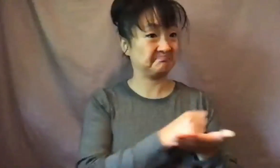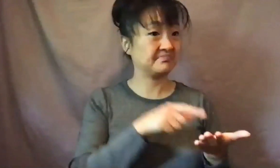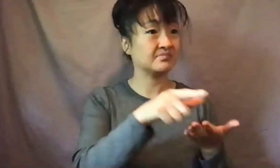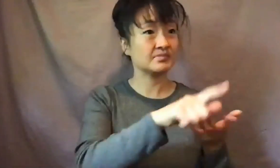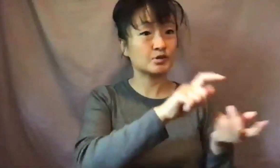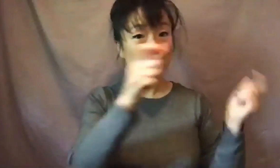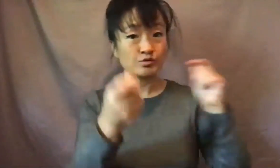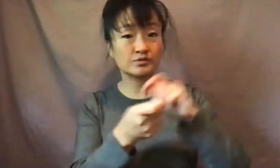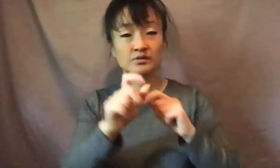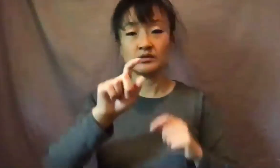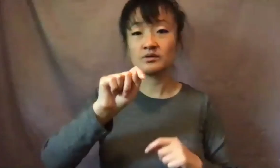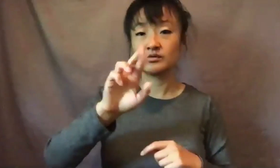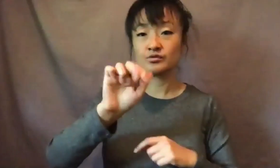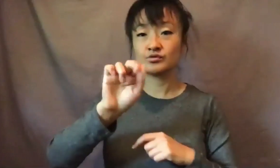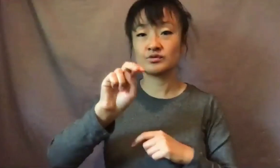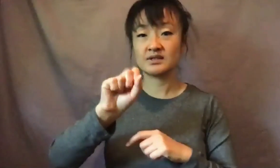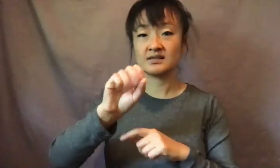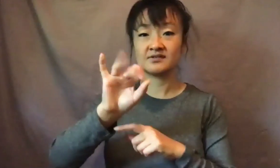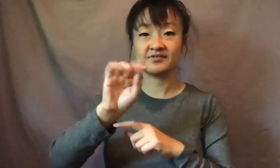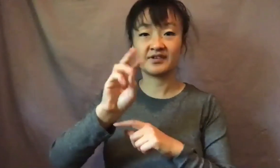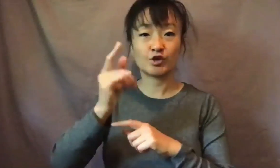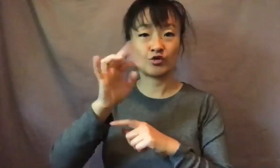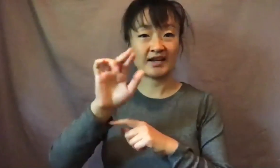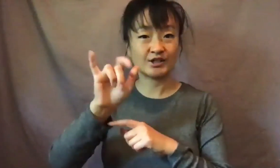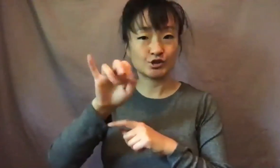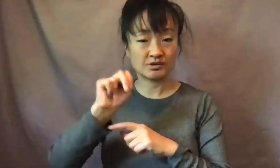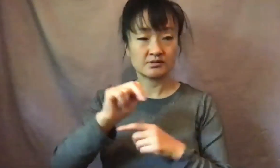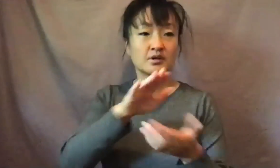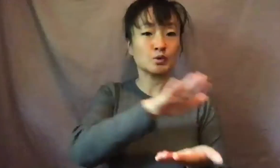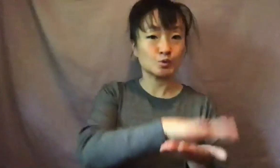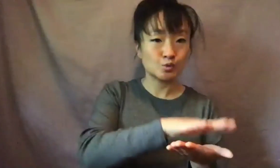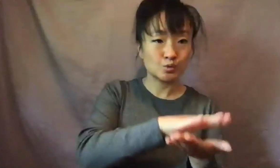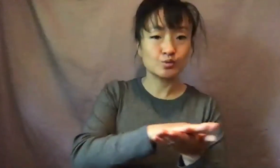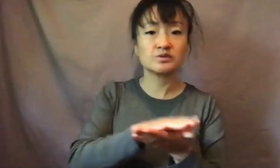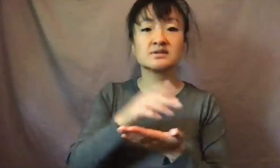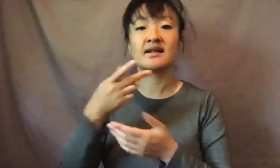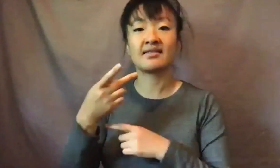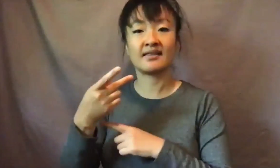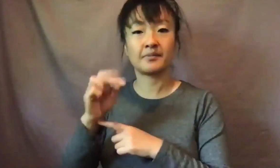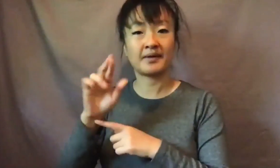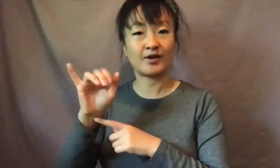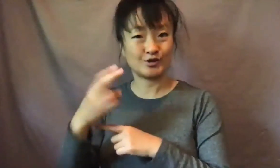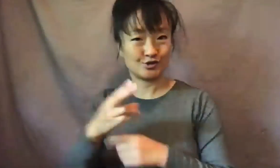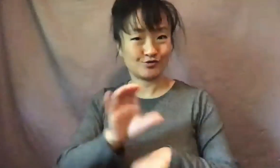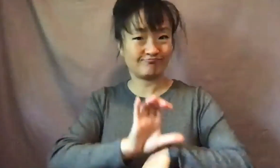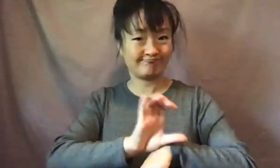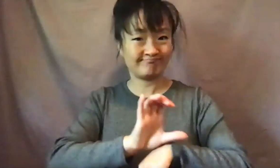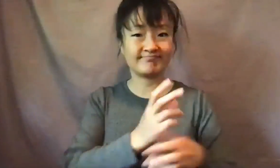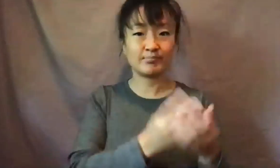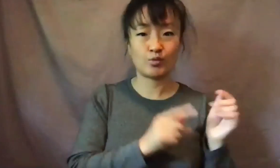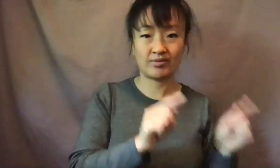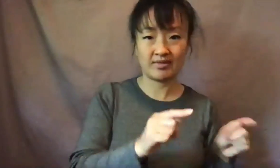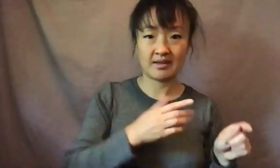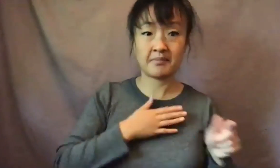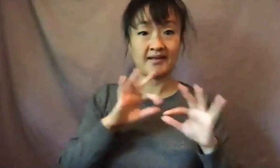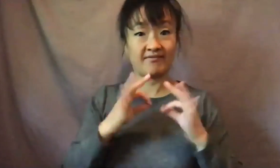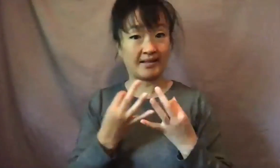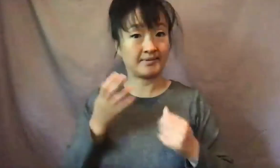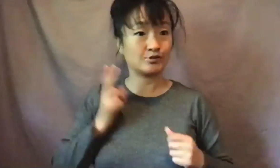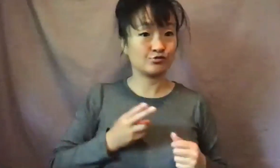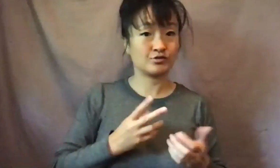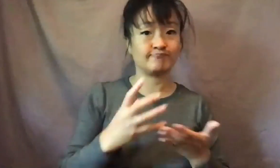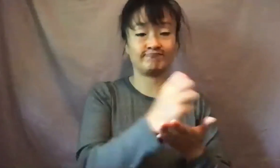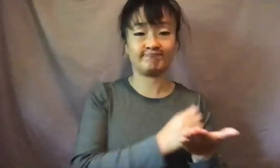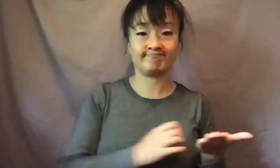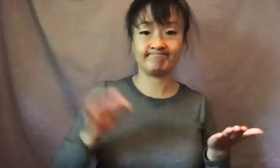Transfiguration, which is right over there on 29 Mott Street, both with the schools and with the parish because of my family's history and the benefits that we reaped from the services